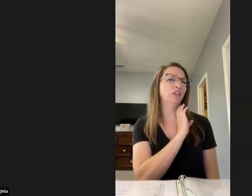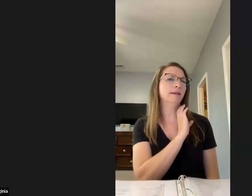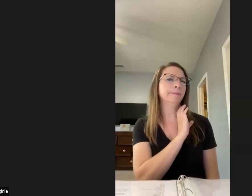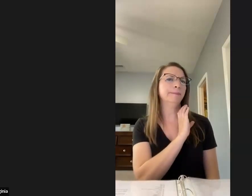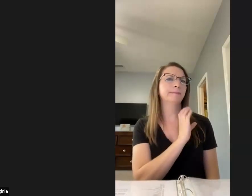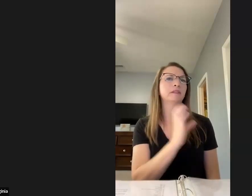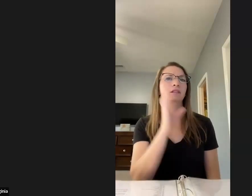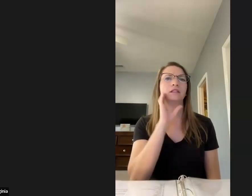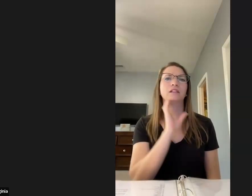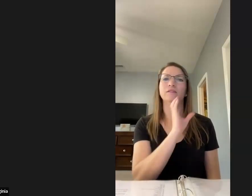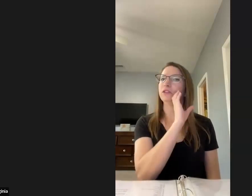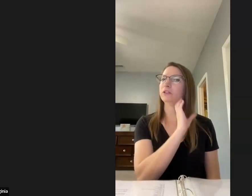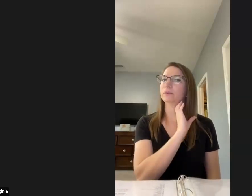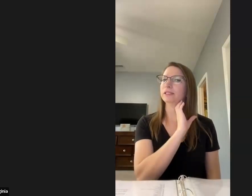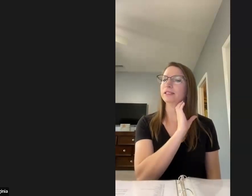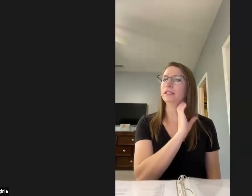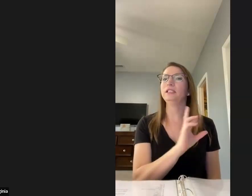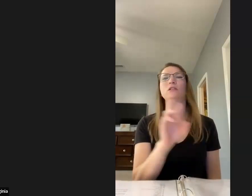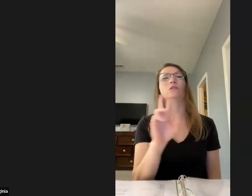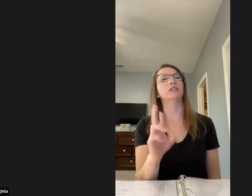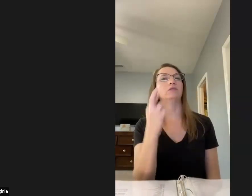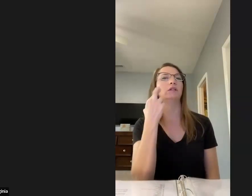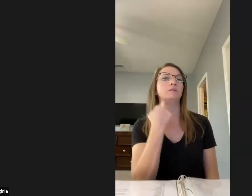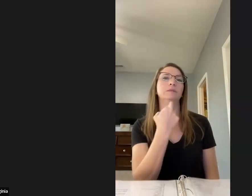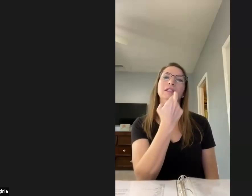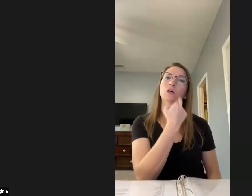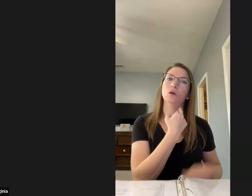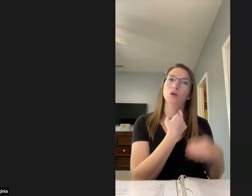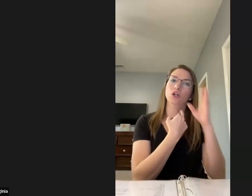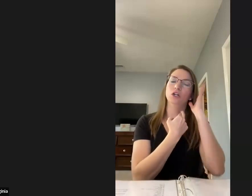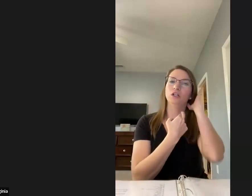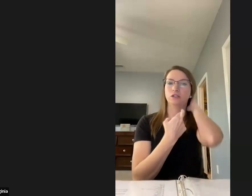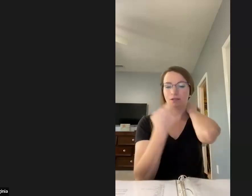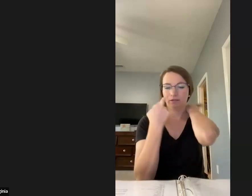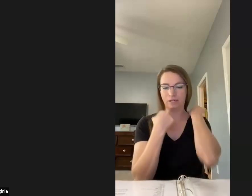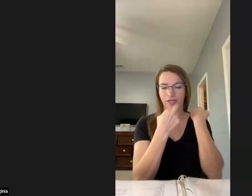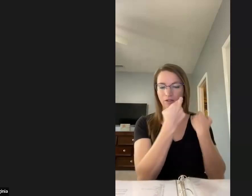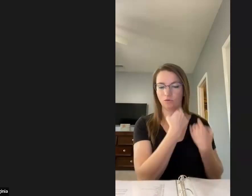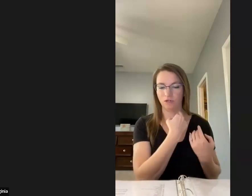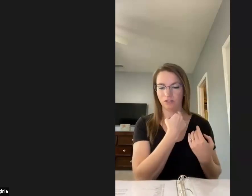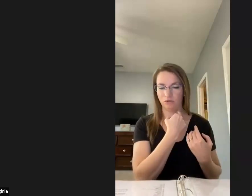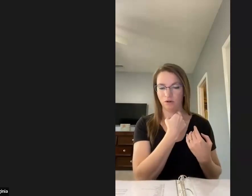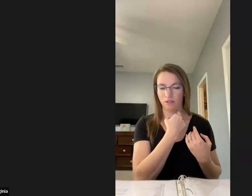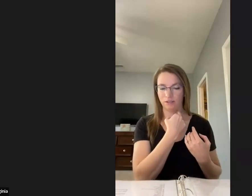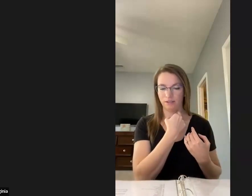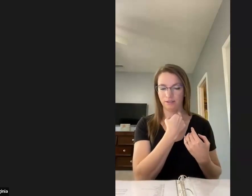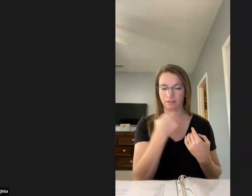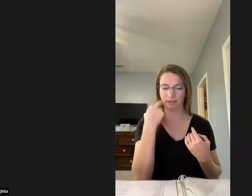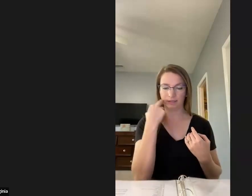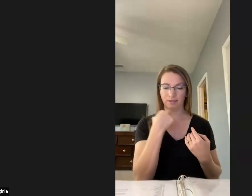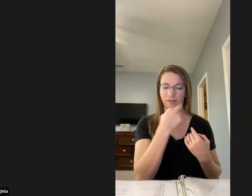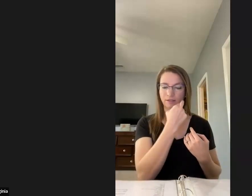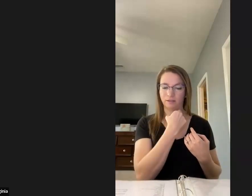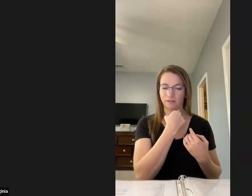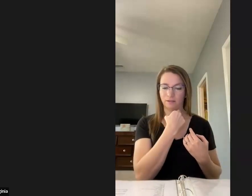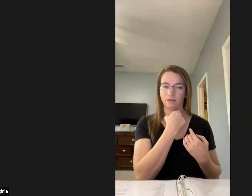cafeteria. Cafeteria is with a C, restaurant is with an R. Okay, restaurant.